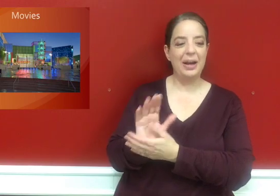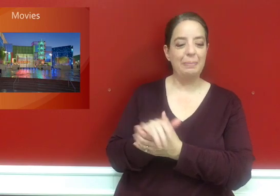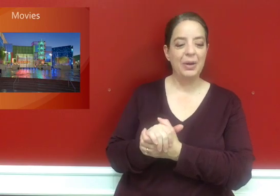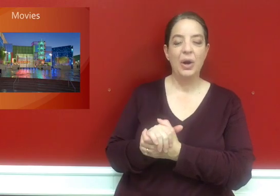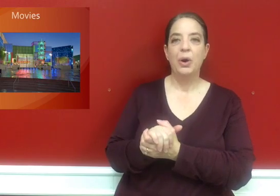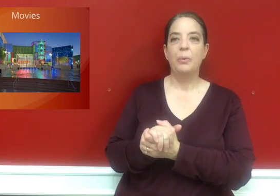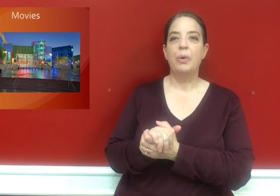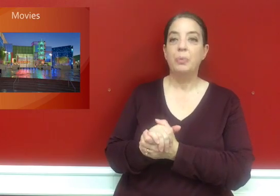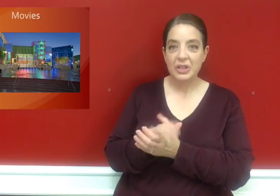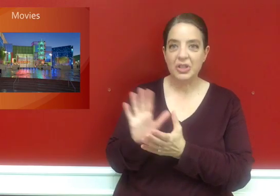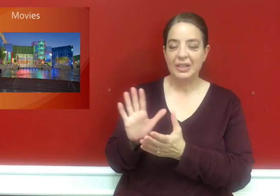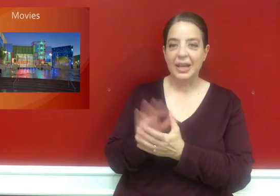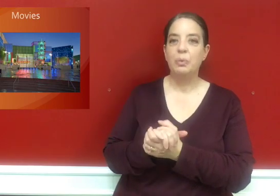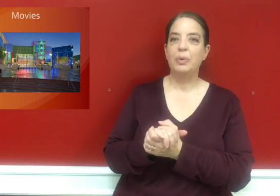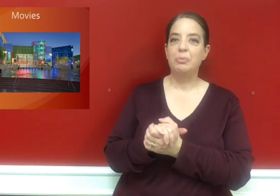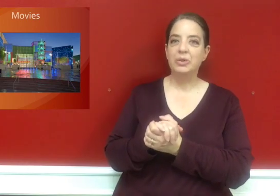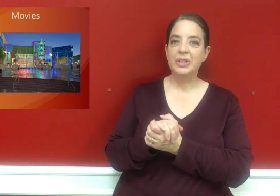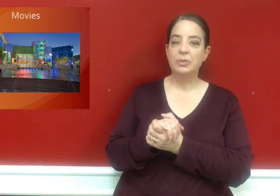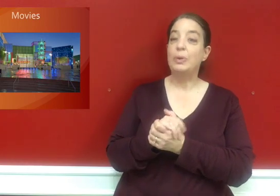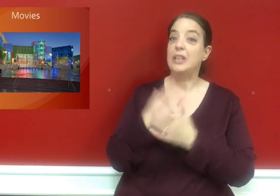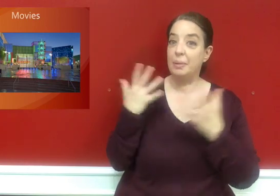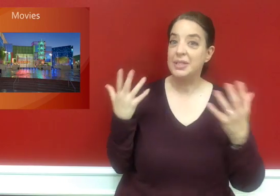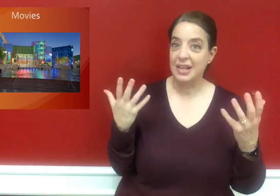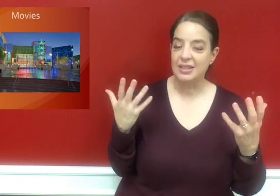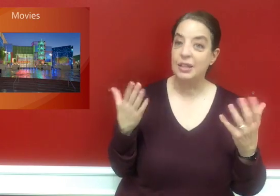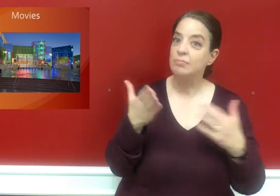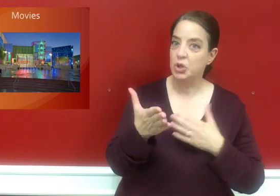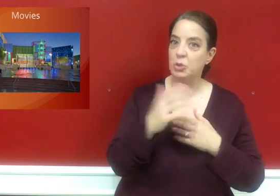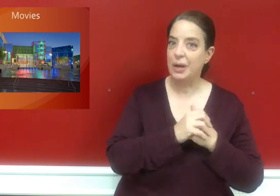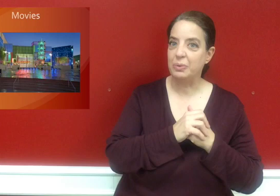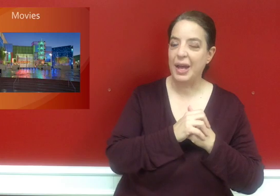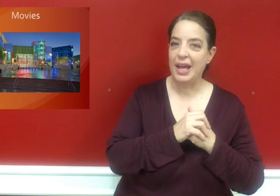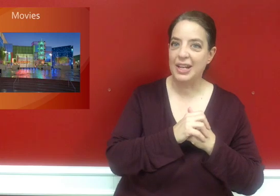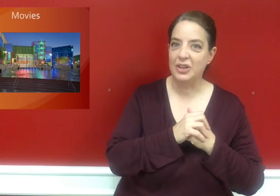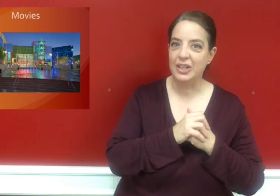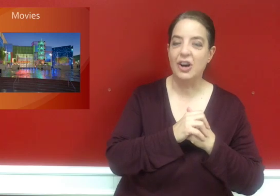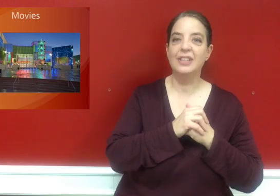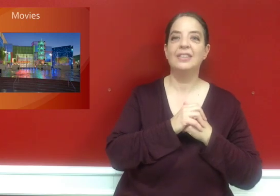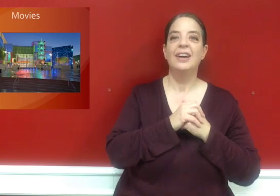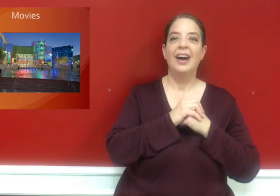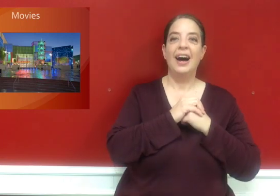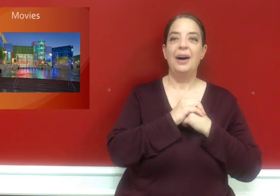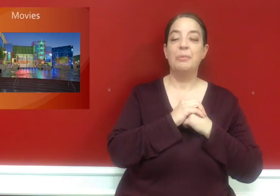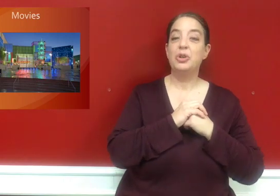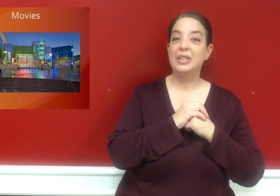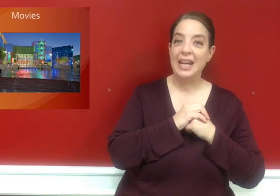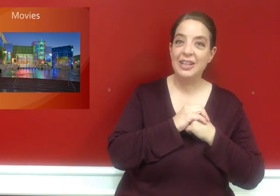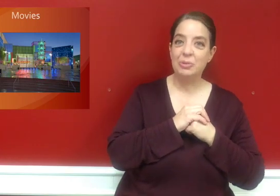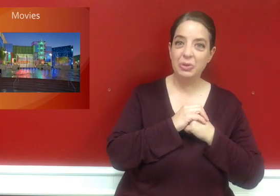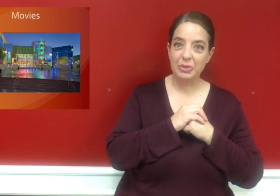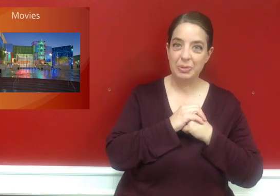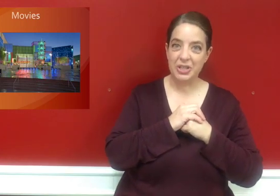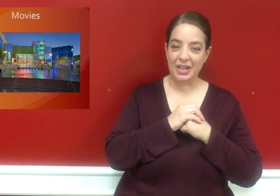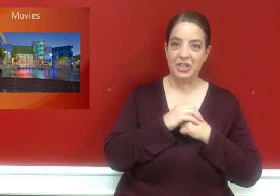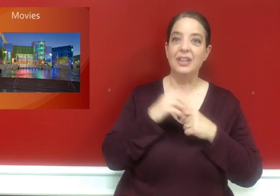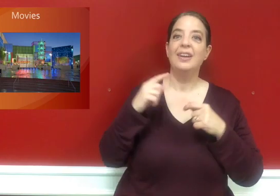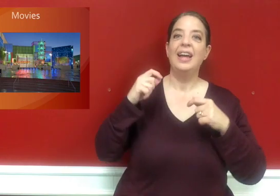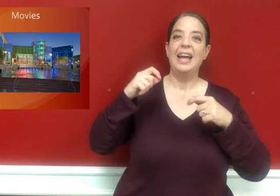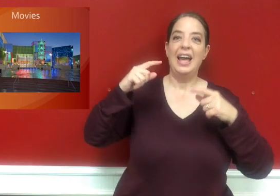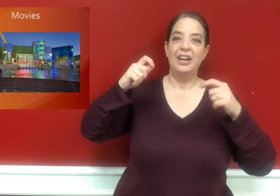from originally when Thomas Edison, who by the way had a hearing loss, created the movie projector. You